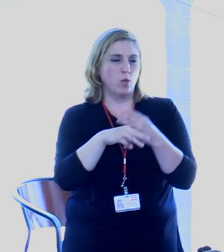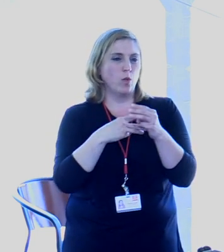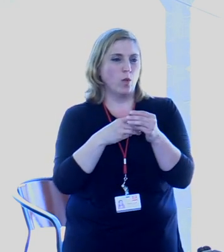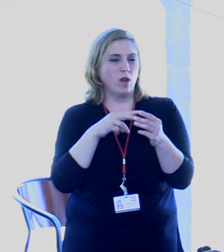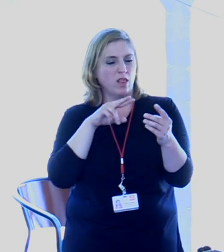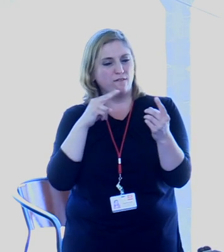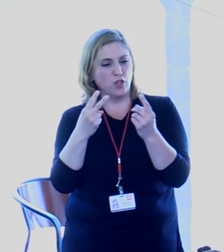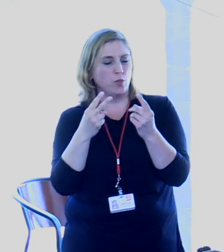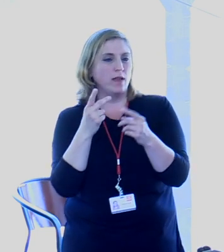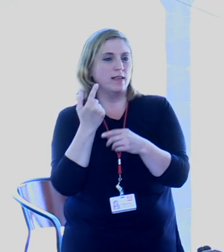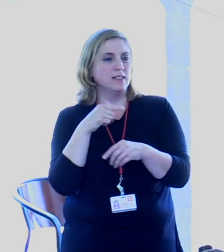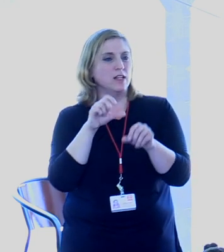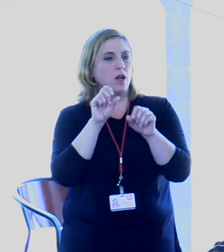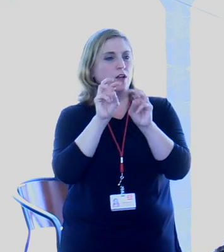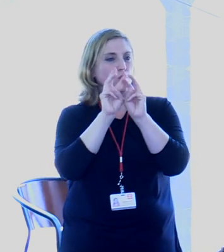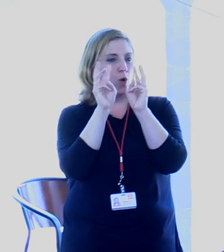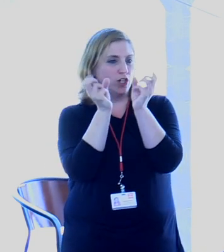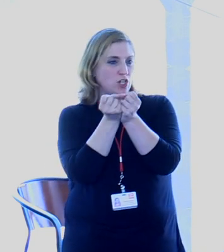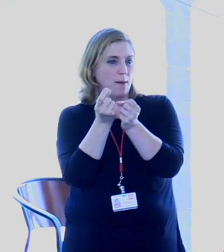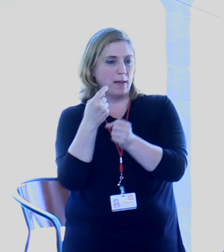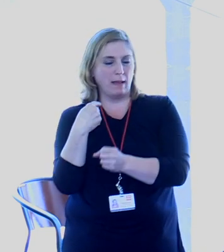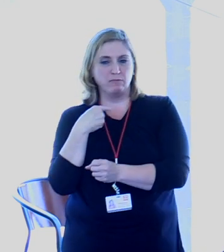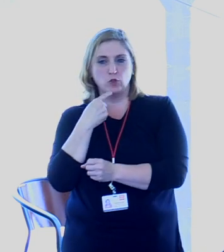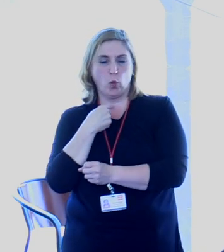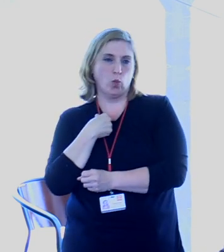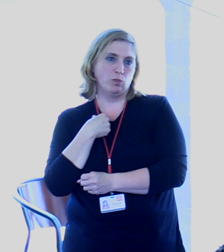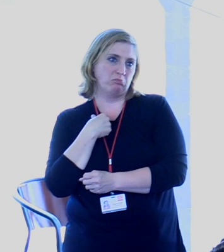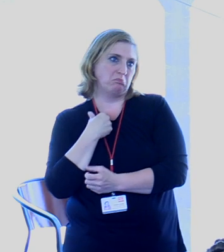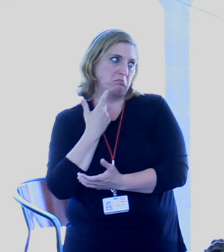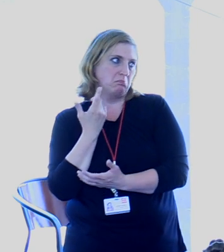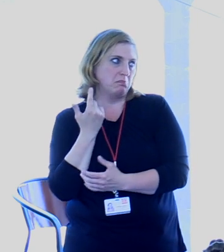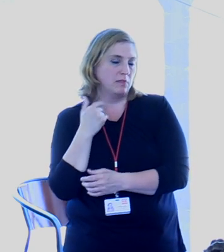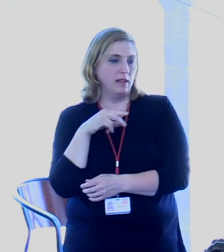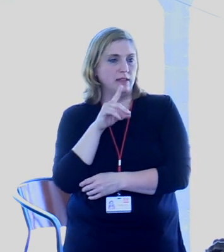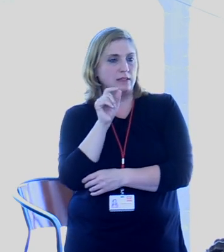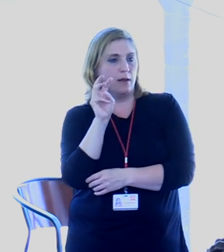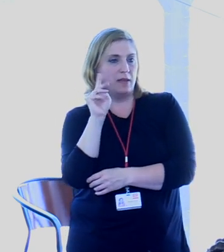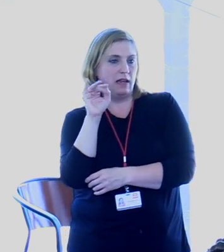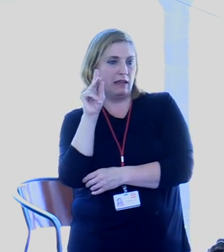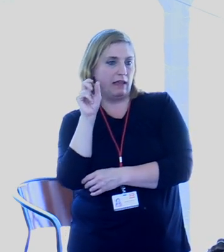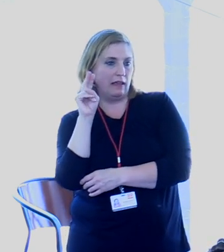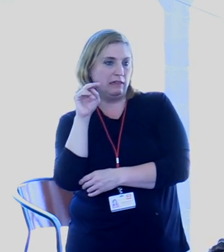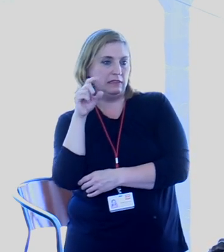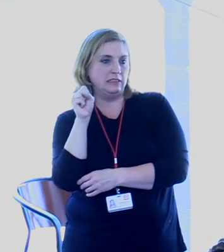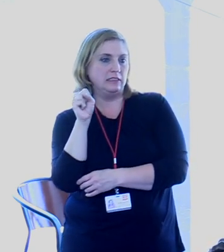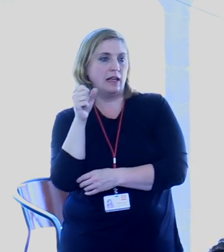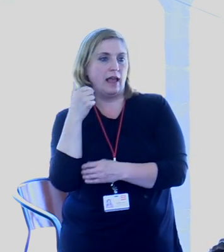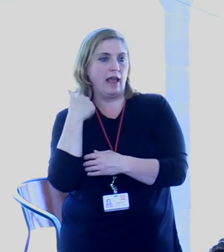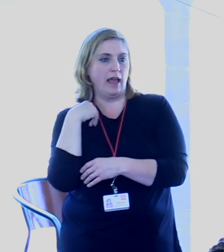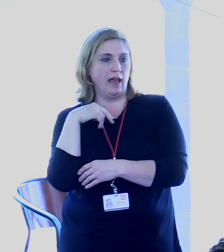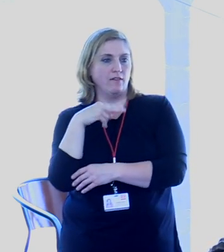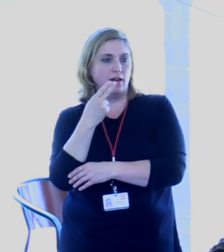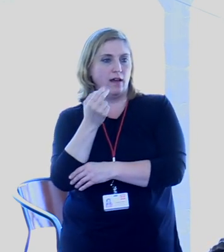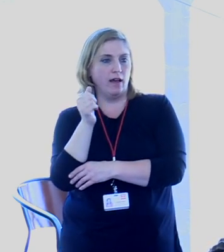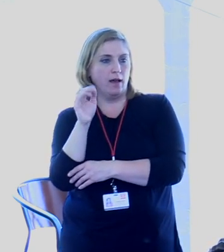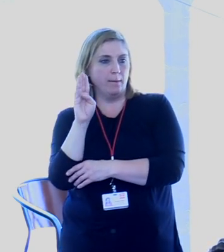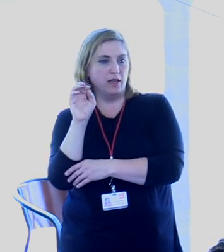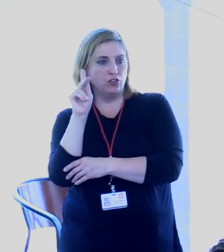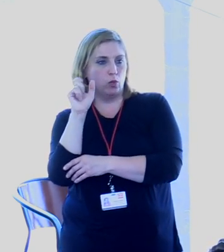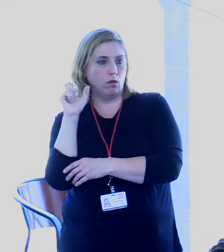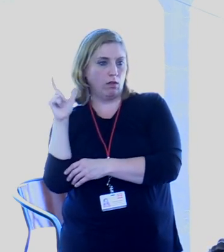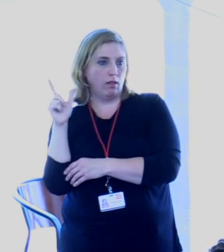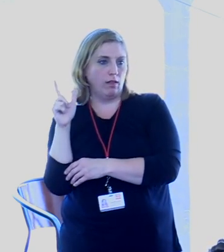this is meant to be a workshop, I'm told. I said that Dominicans have habitual and